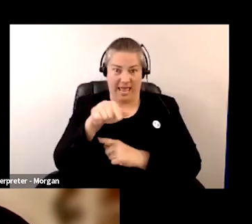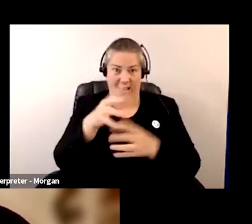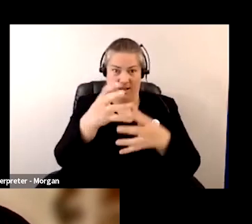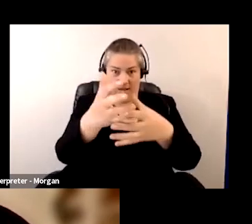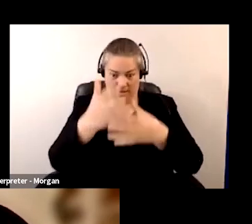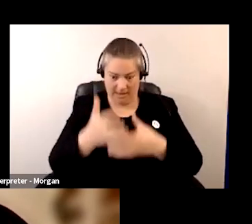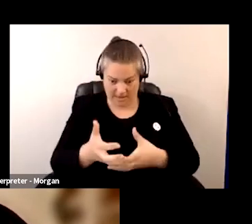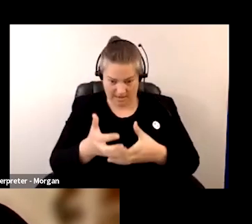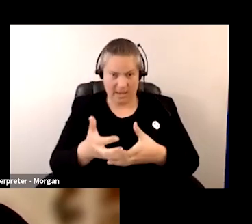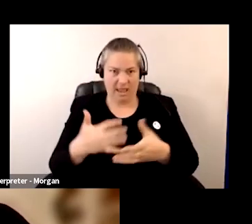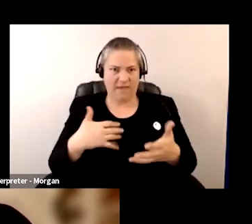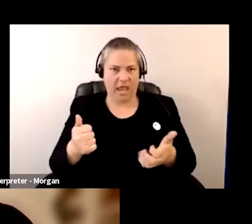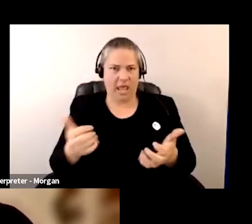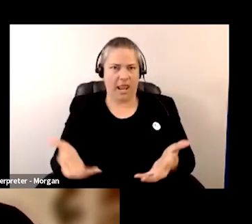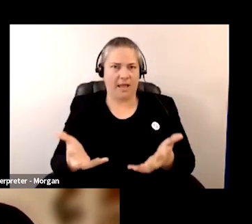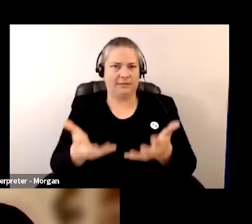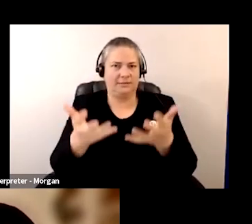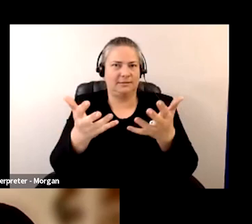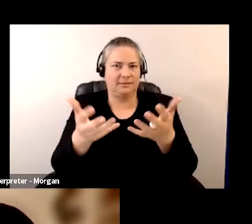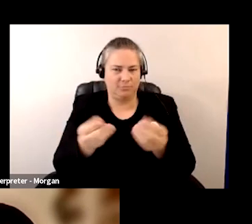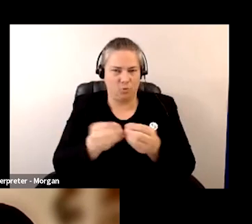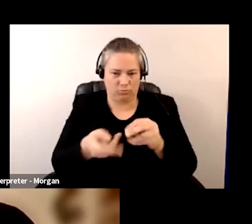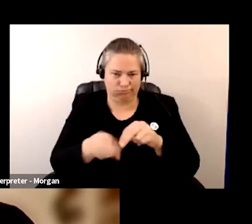are examples in the report of